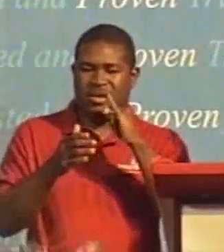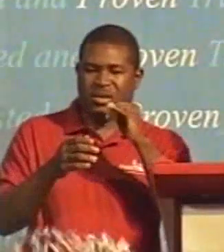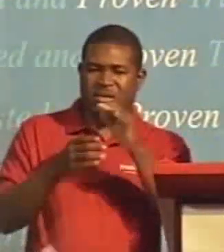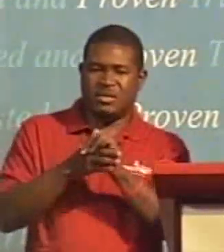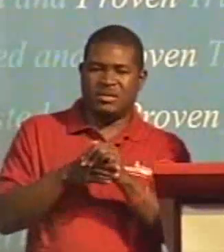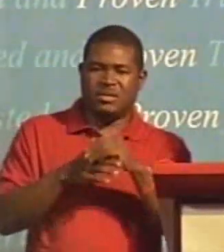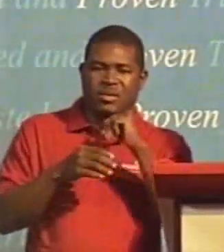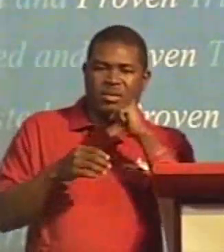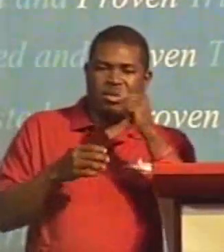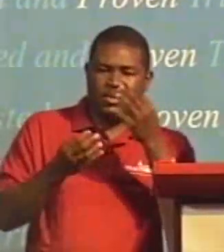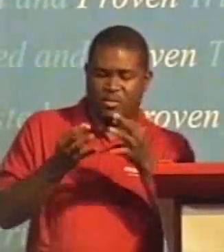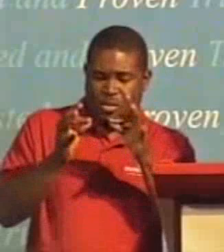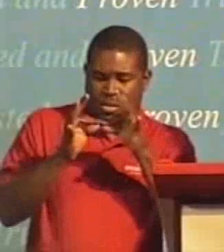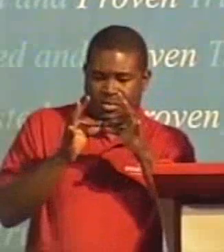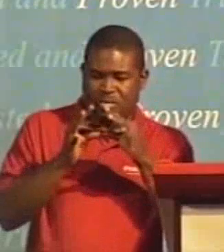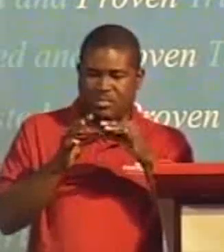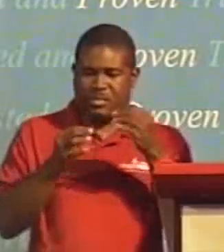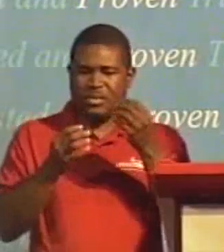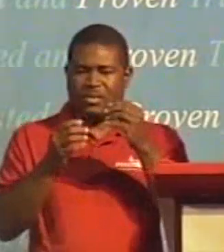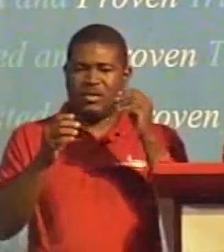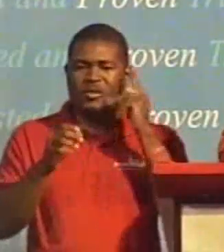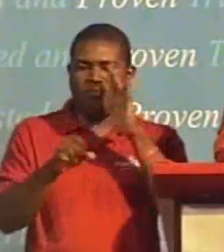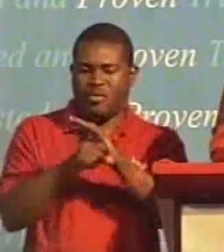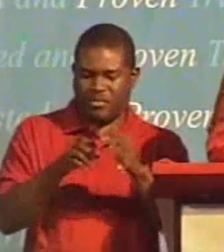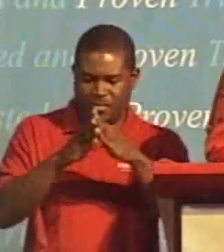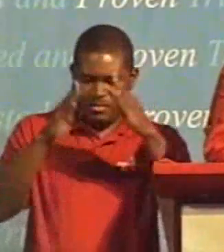They promise big things, they deliver little or nothing.